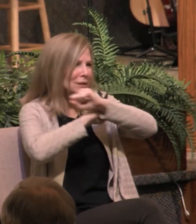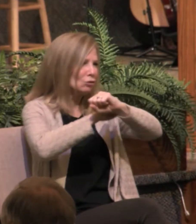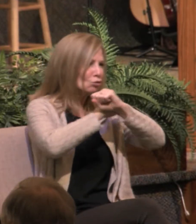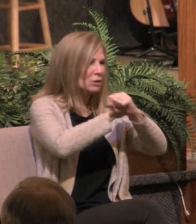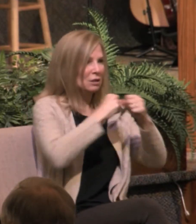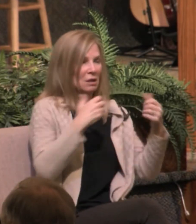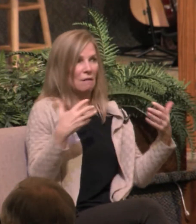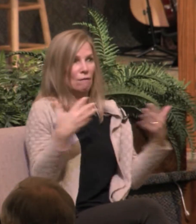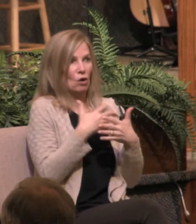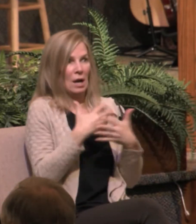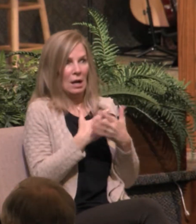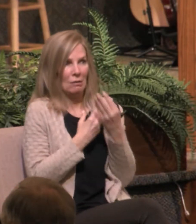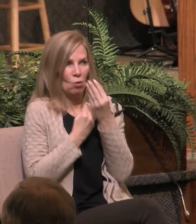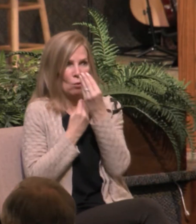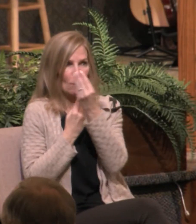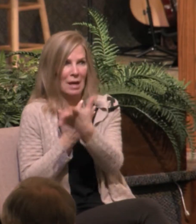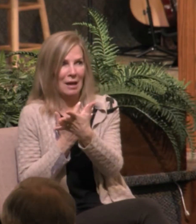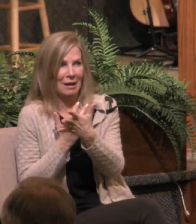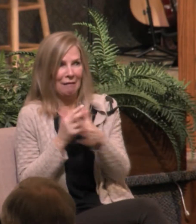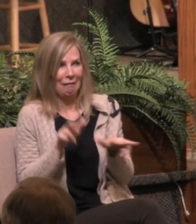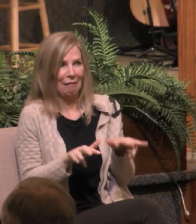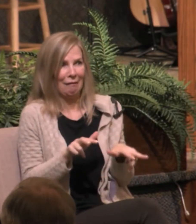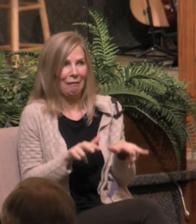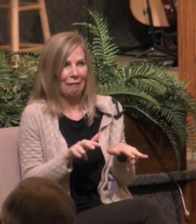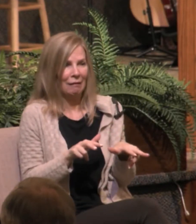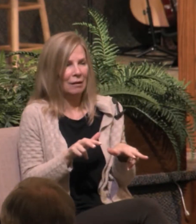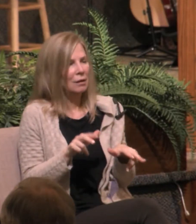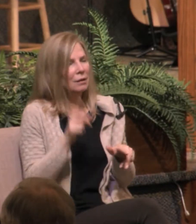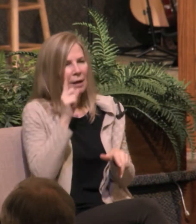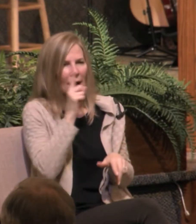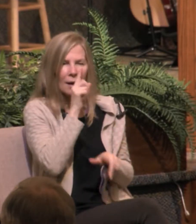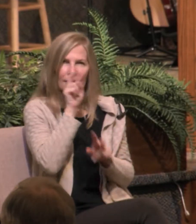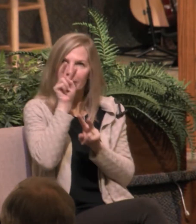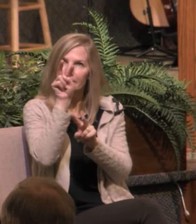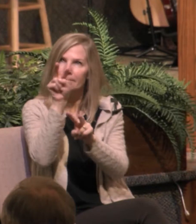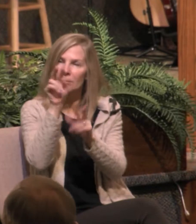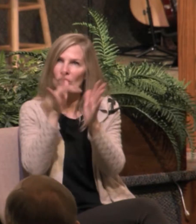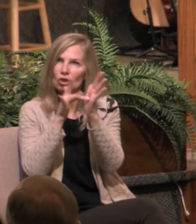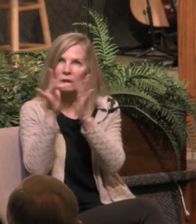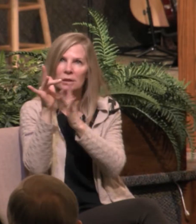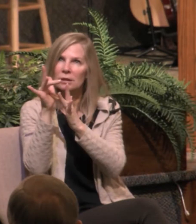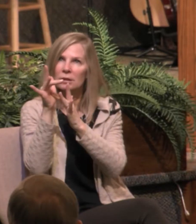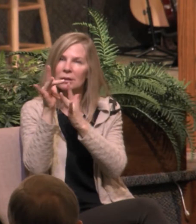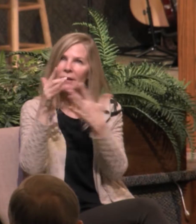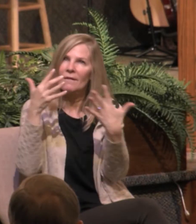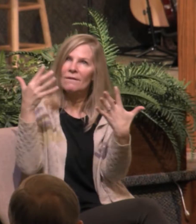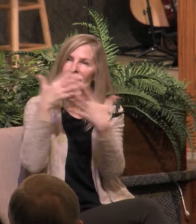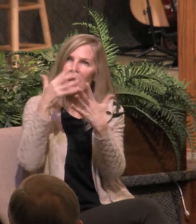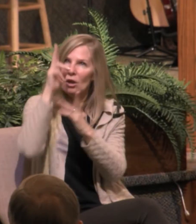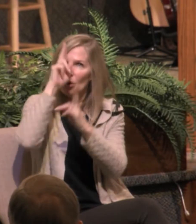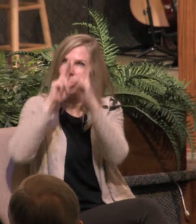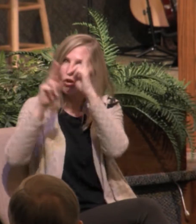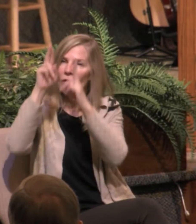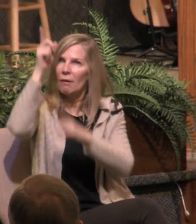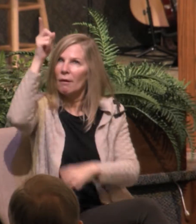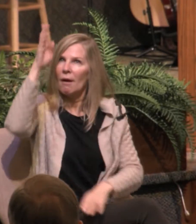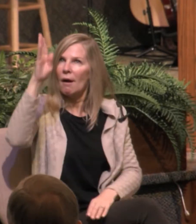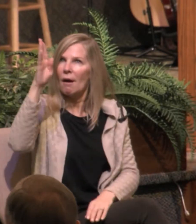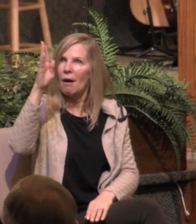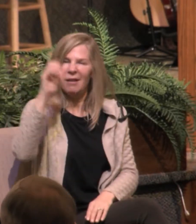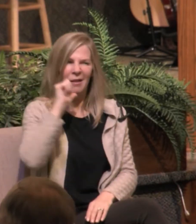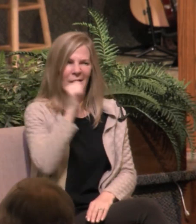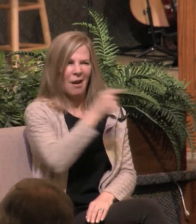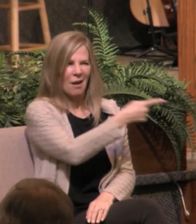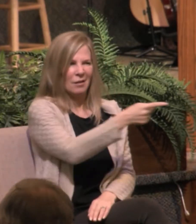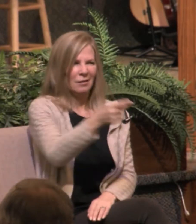obey, keep your eyes on Jesus. Fear God, not man.